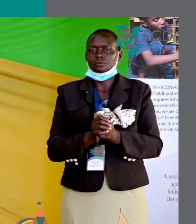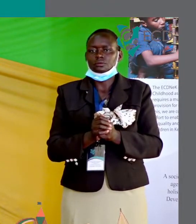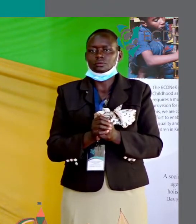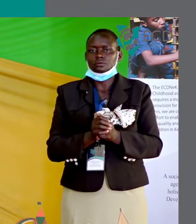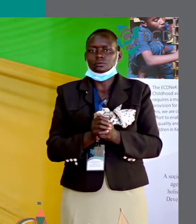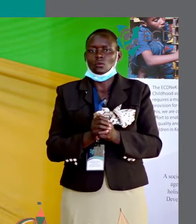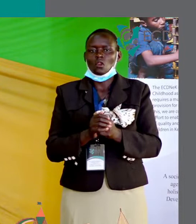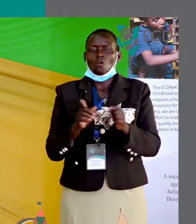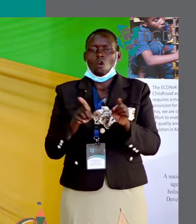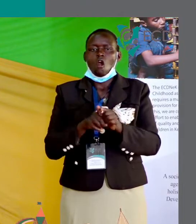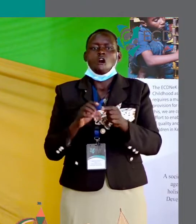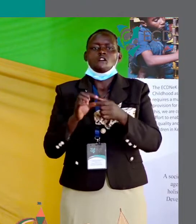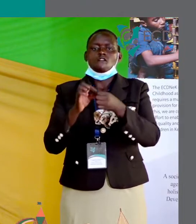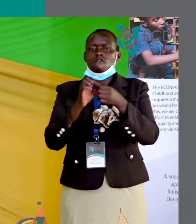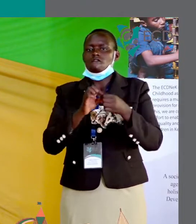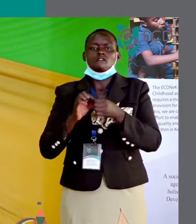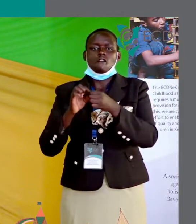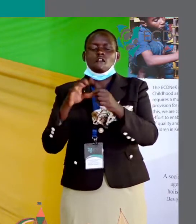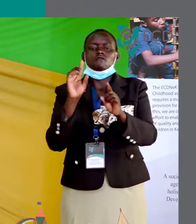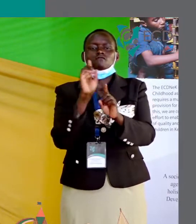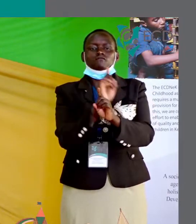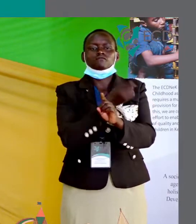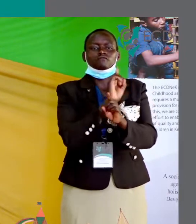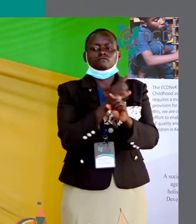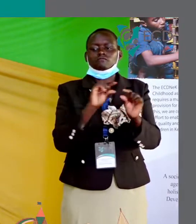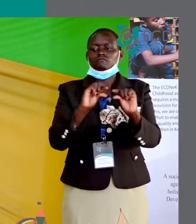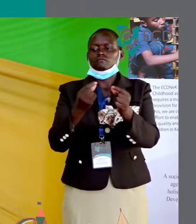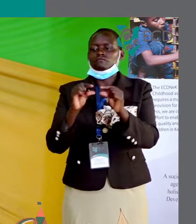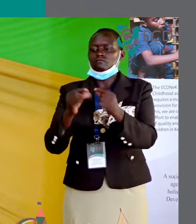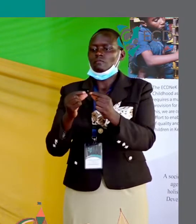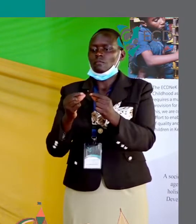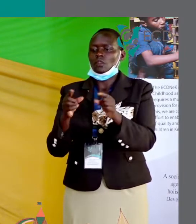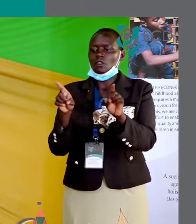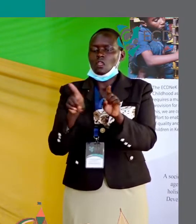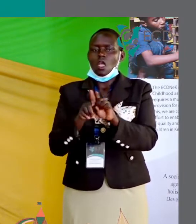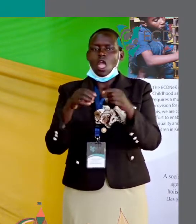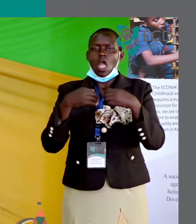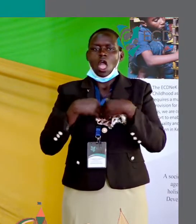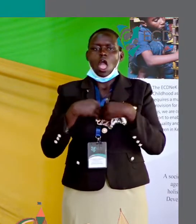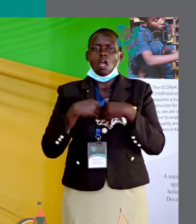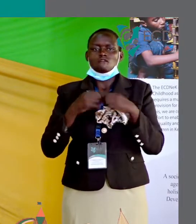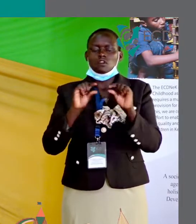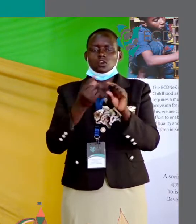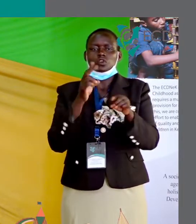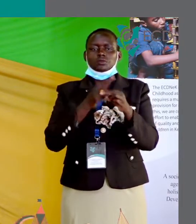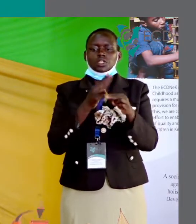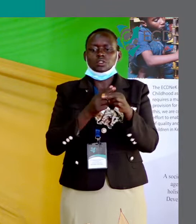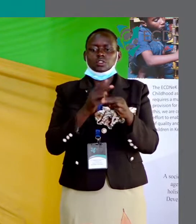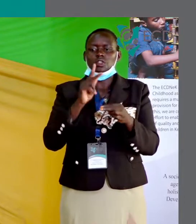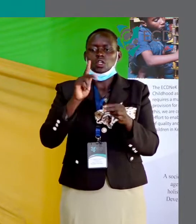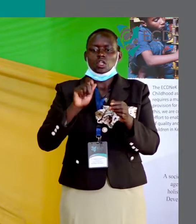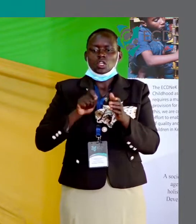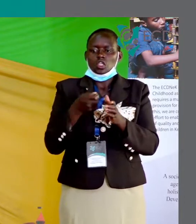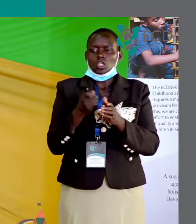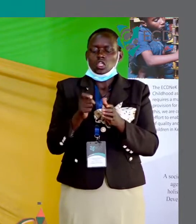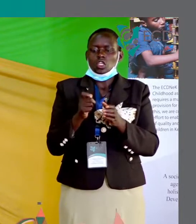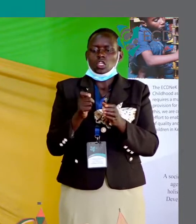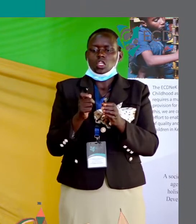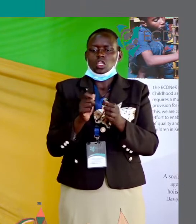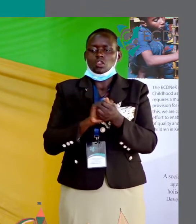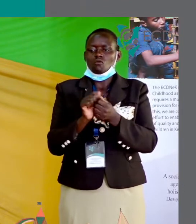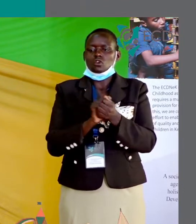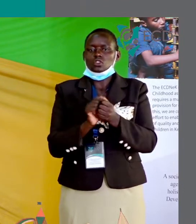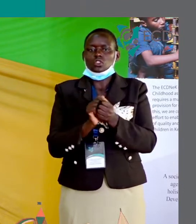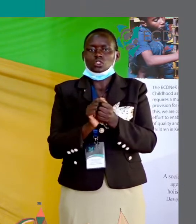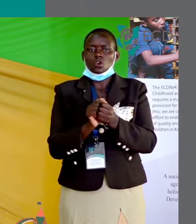We have also partnered with many groups. Like we have a group called Kiwash. We have partnered with them